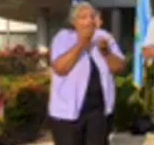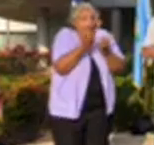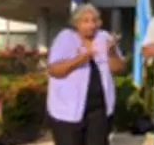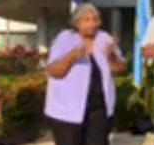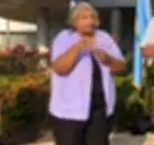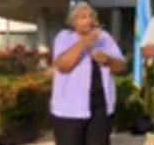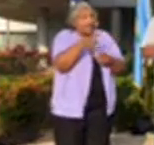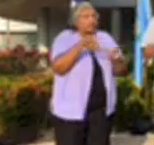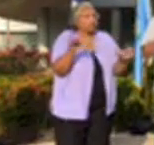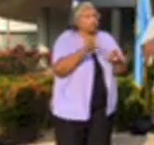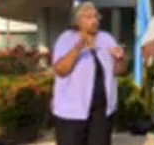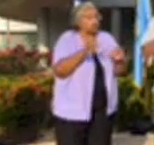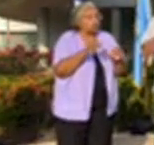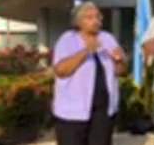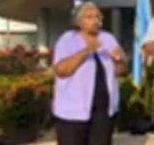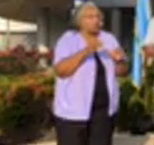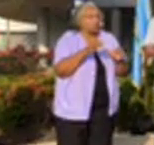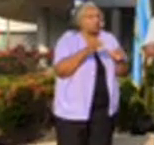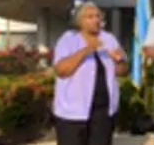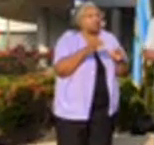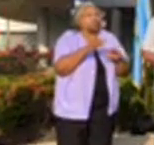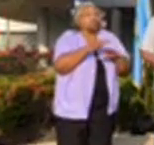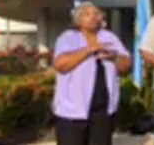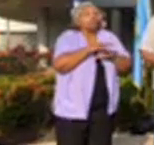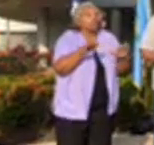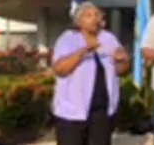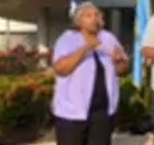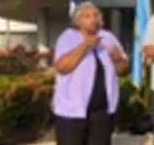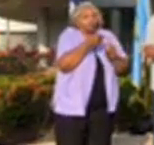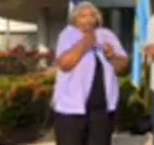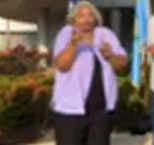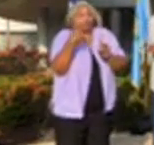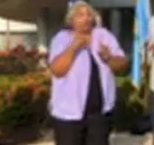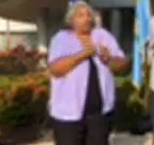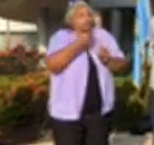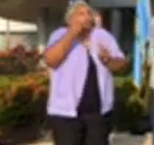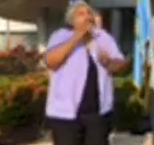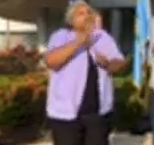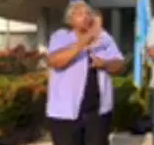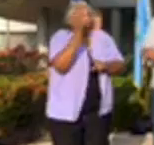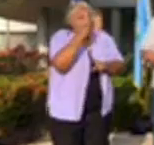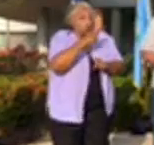Don't take our eye off of the ball because of your foolishness.